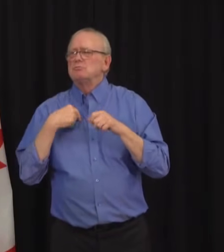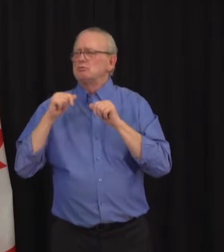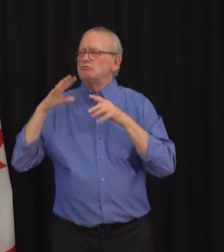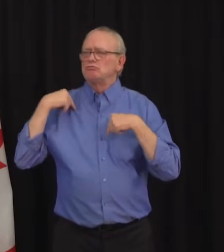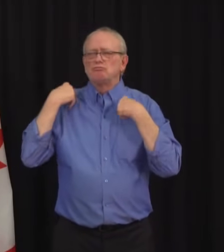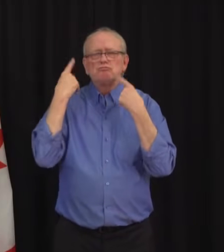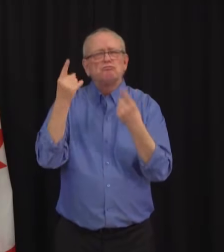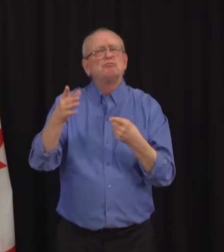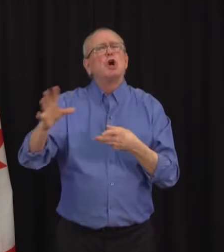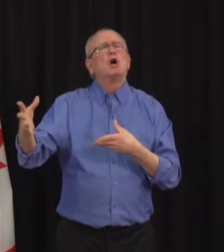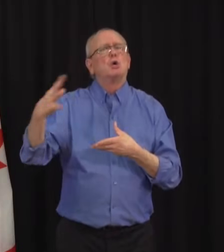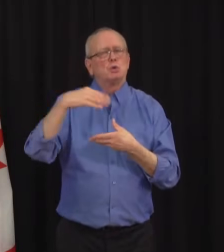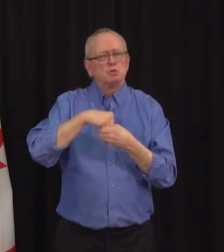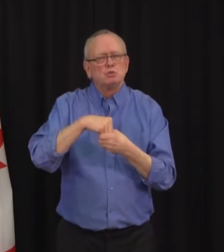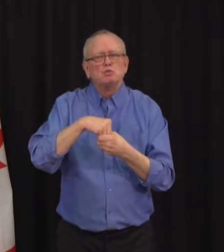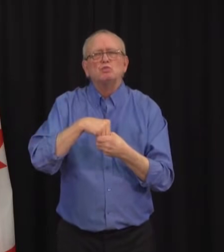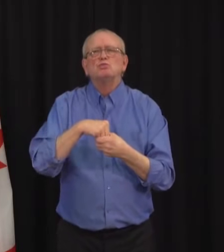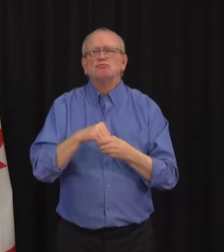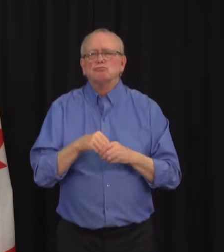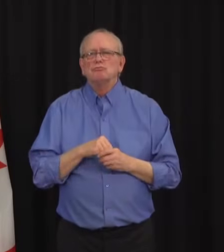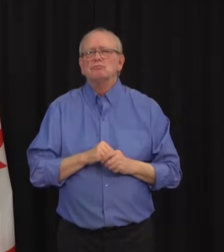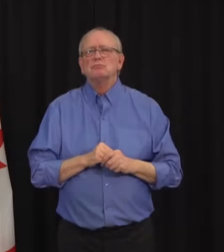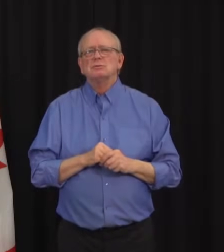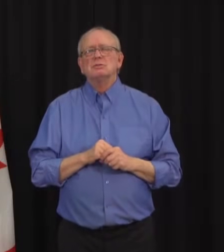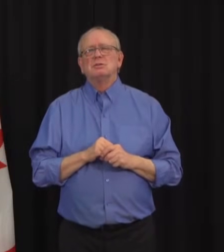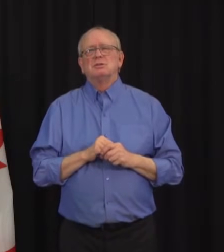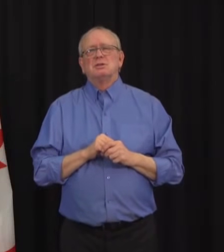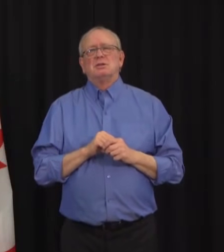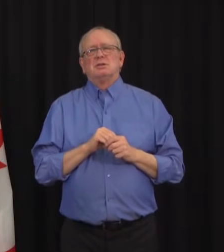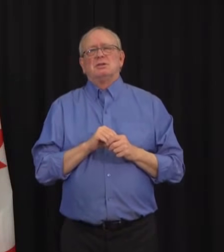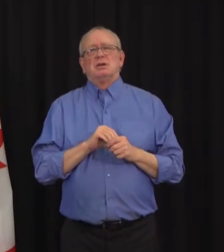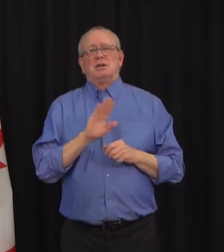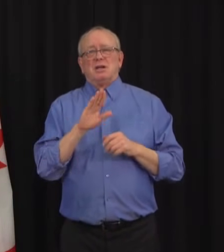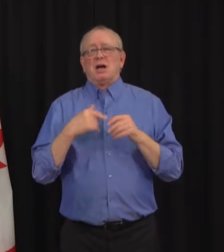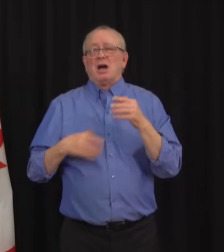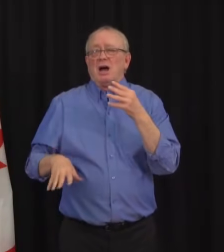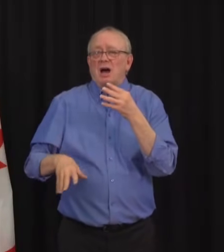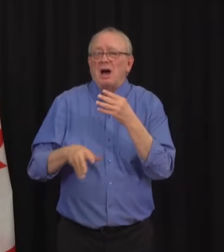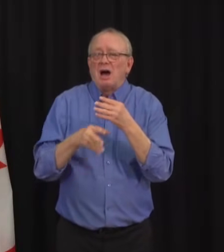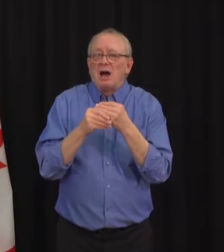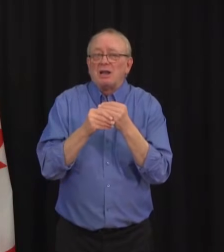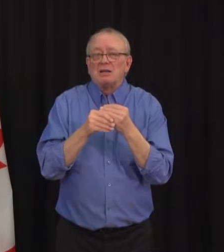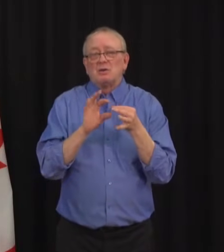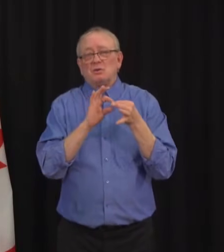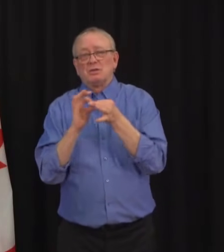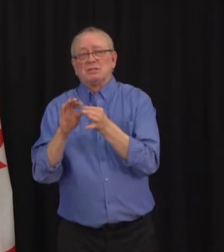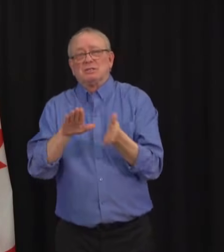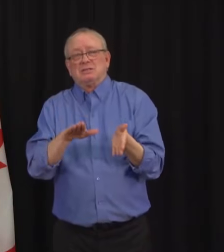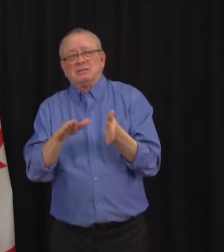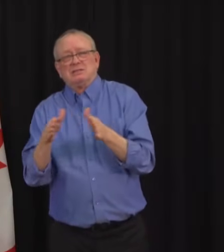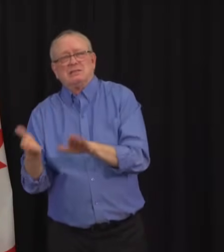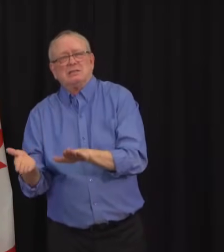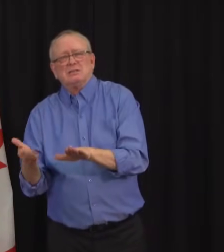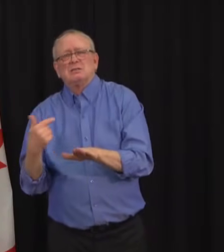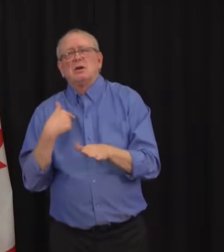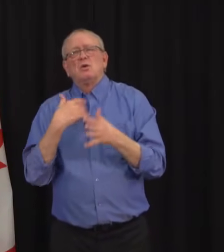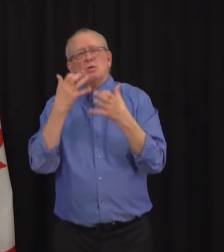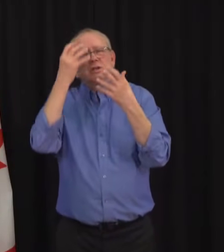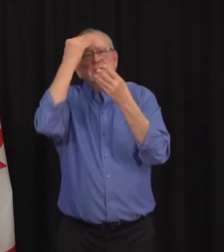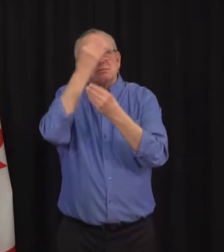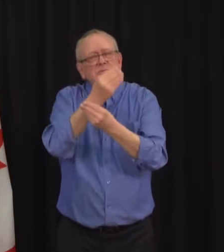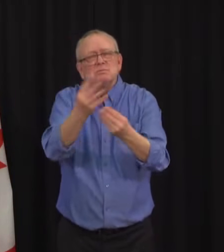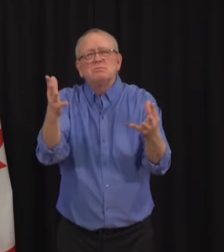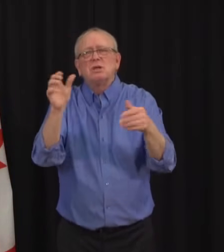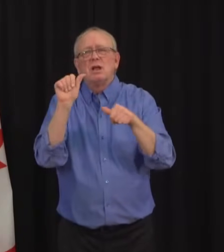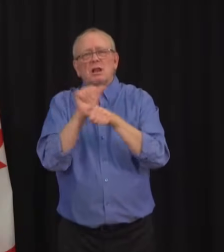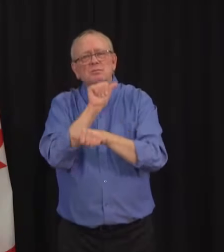The additional piece with respect to deaths is to try to provide additional information to Albertans. But I want